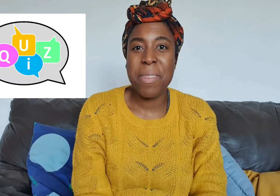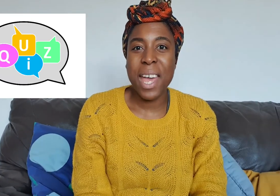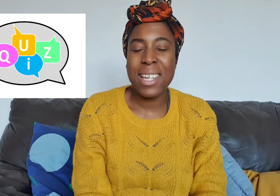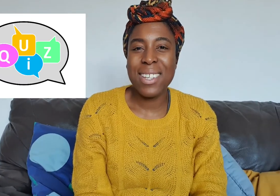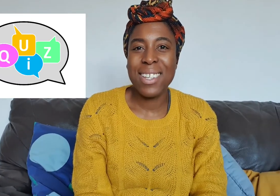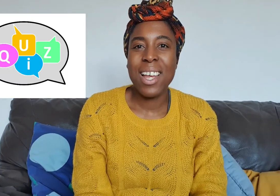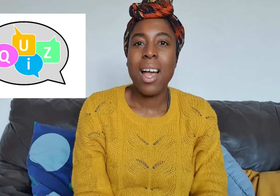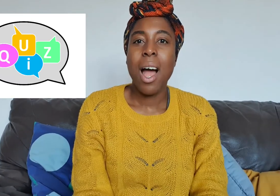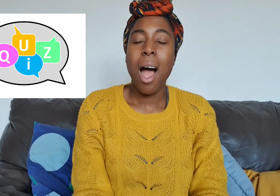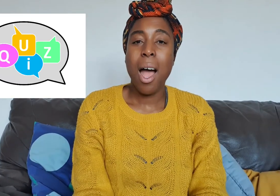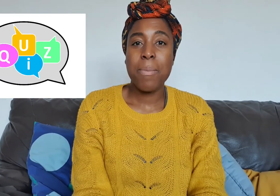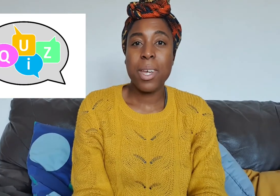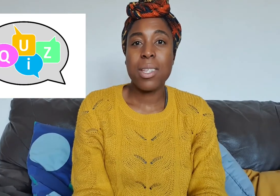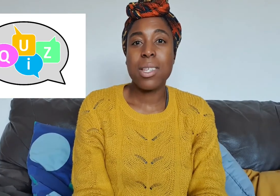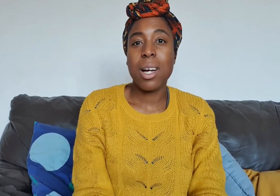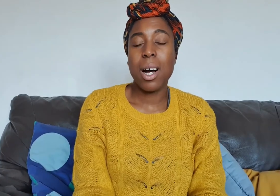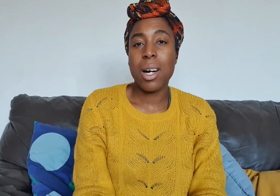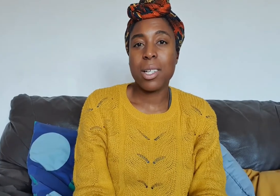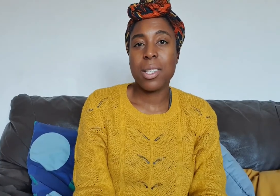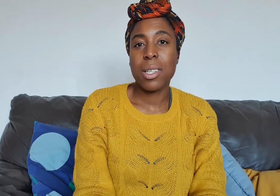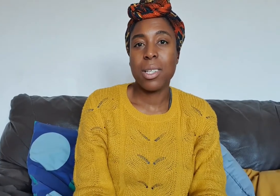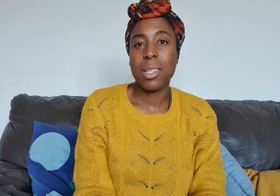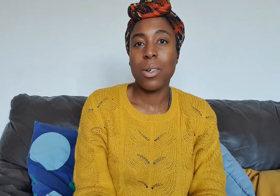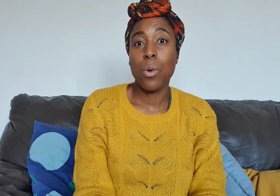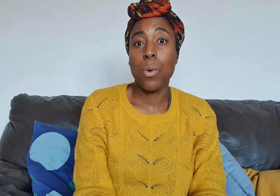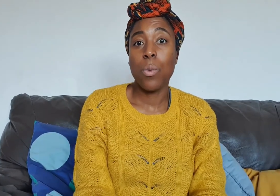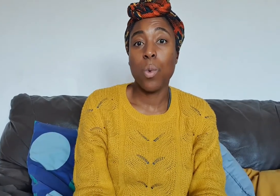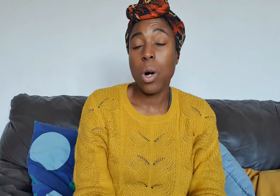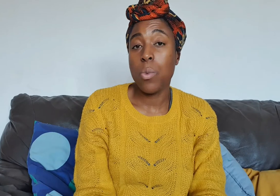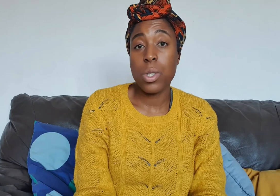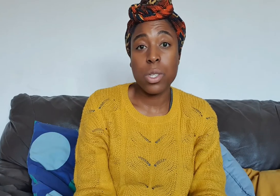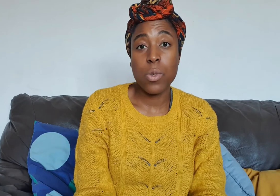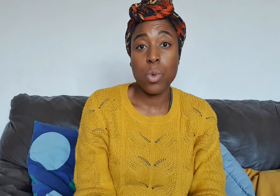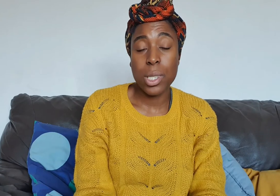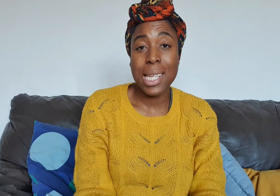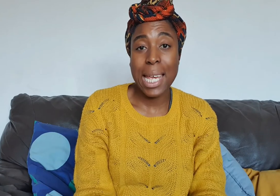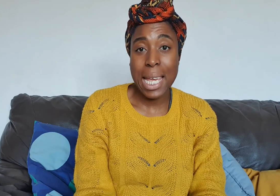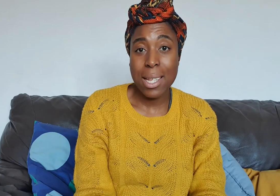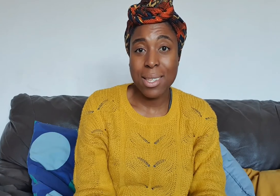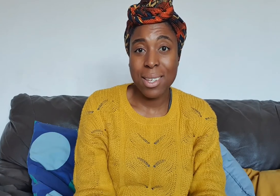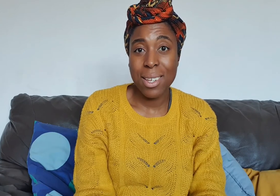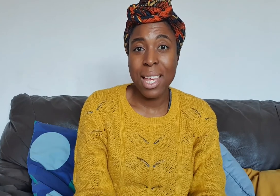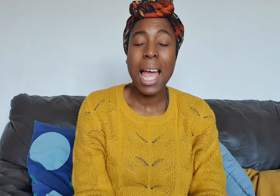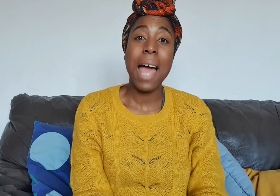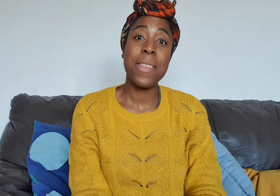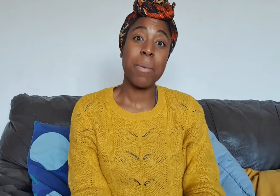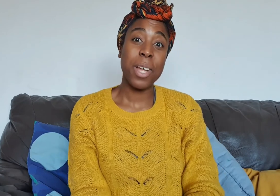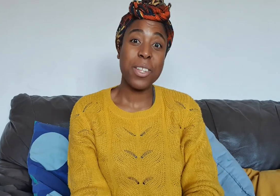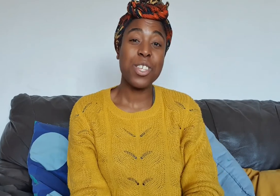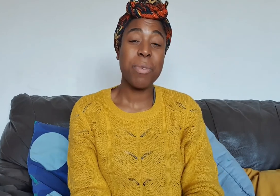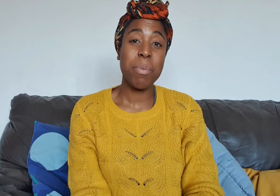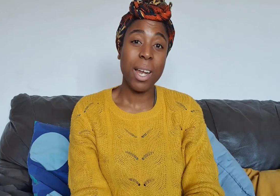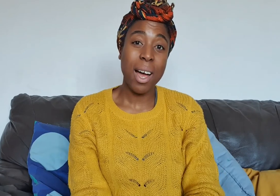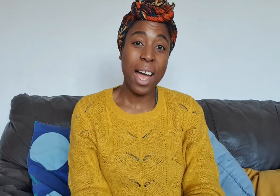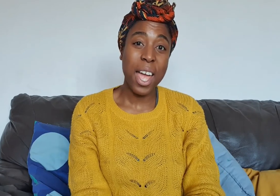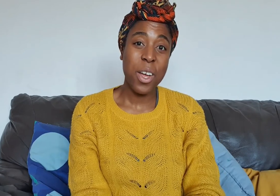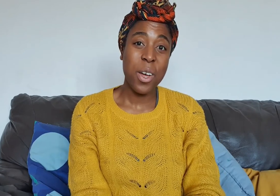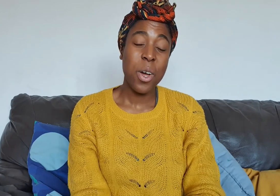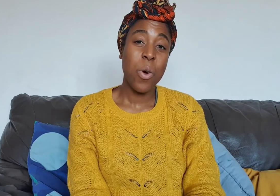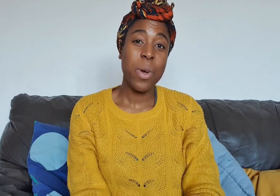then. I'm going to ask, what would you want to eat? And then I'm going to reply with